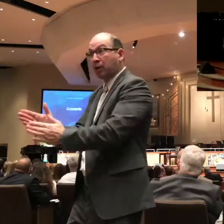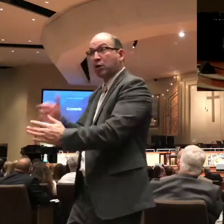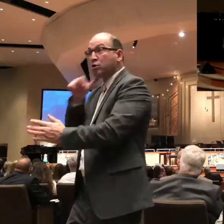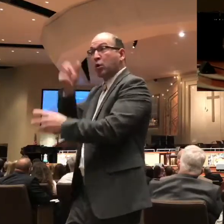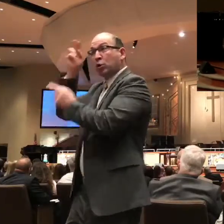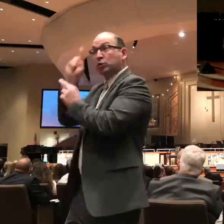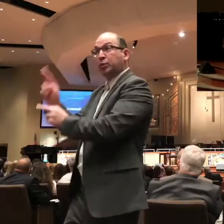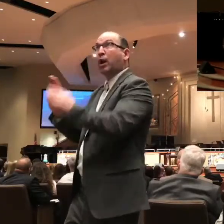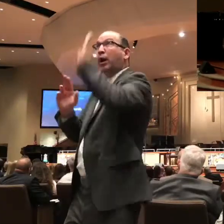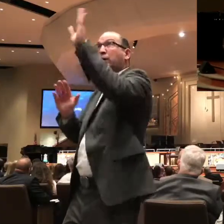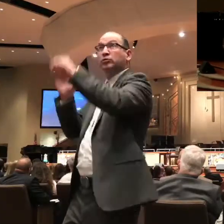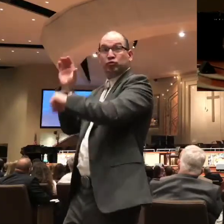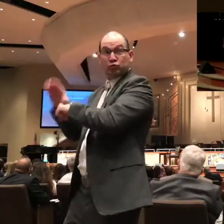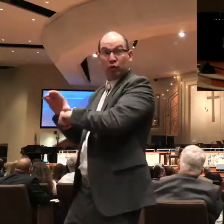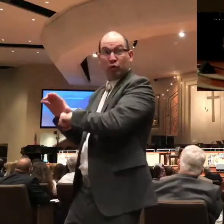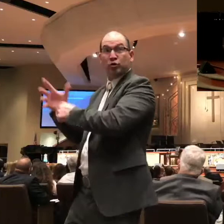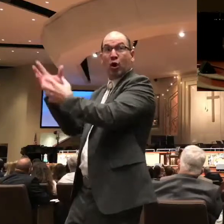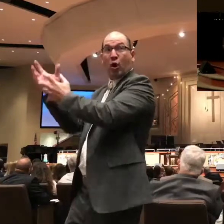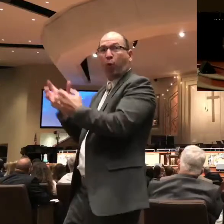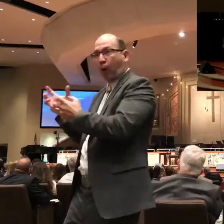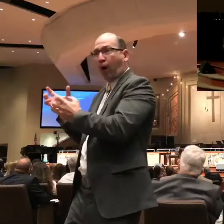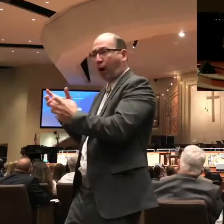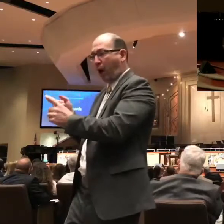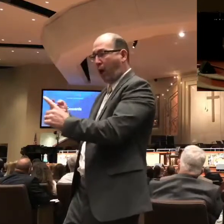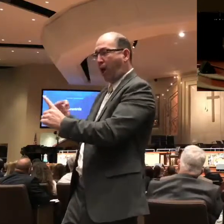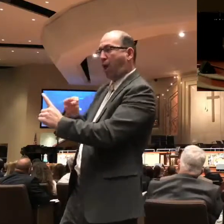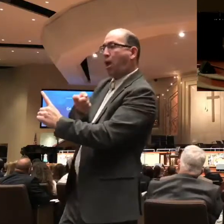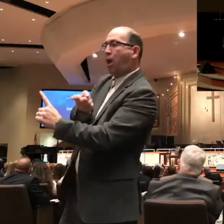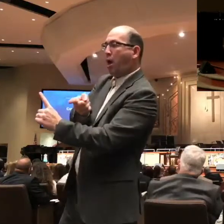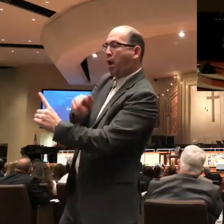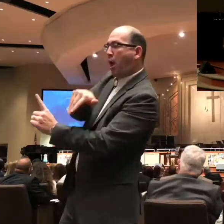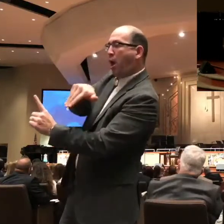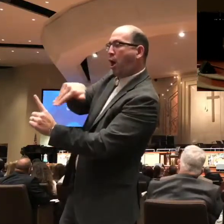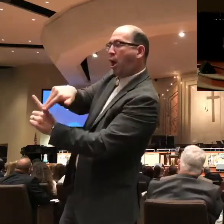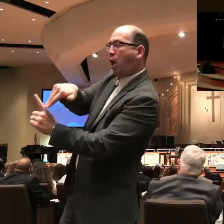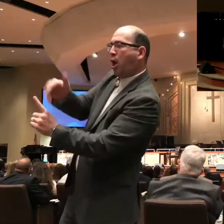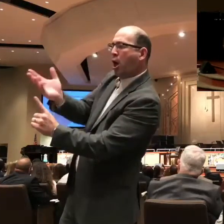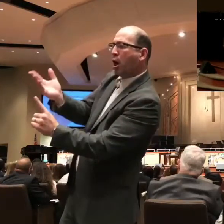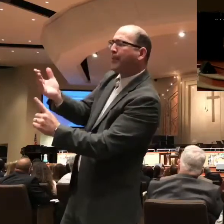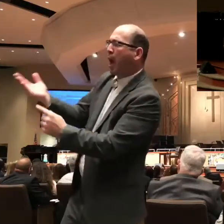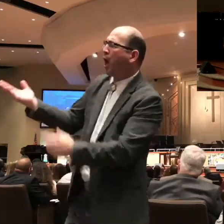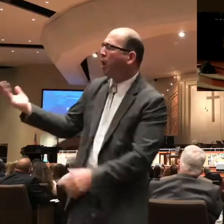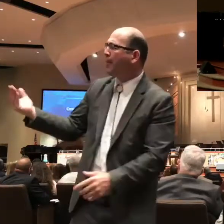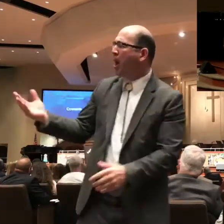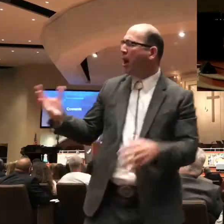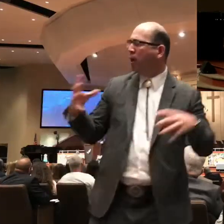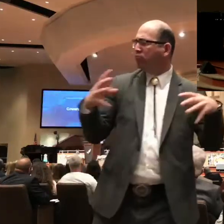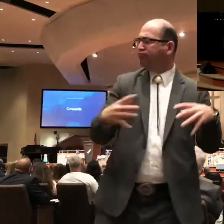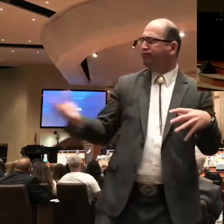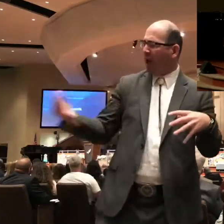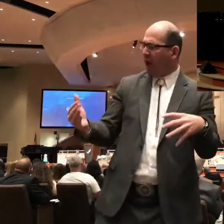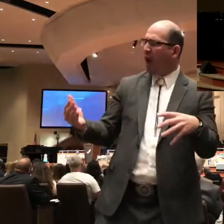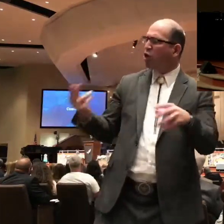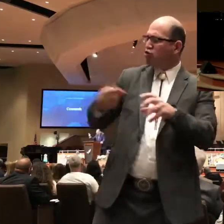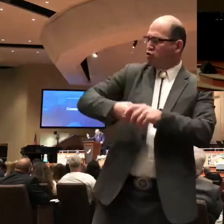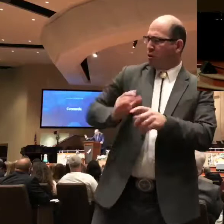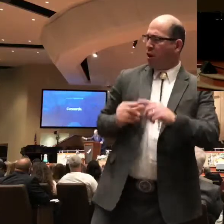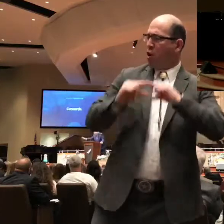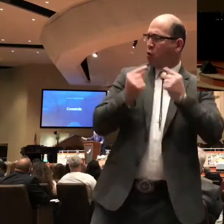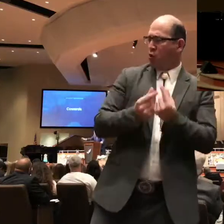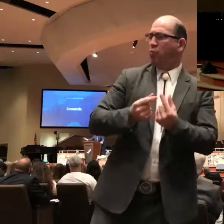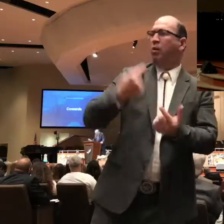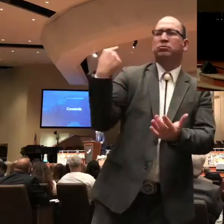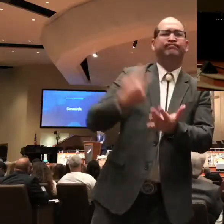the church. And beware of those saying, listen, you know, this is good, but hey, why don't you just read this little article? Why don't you just watch